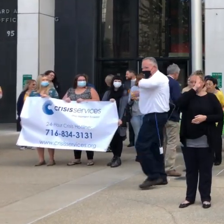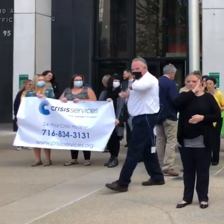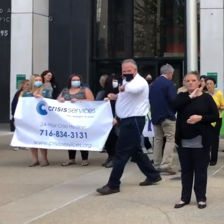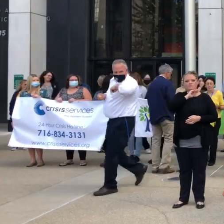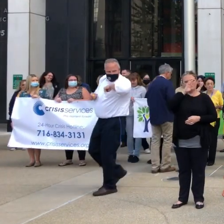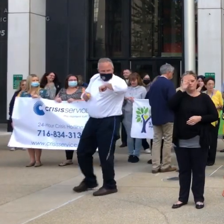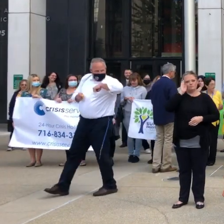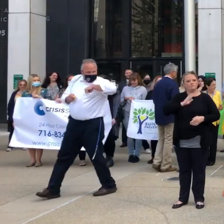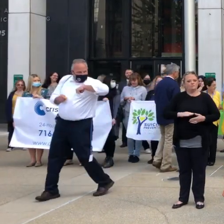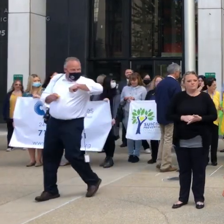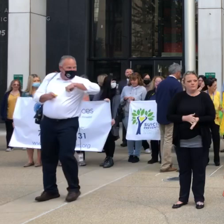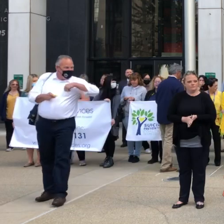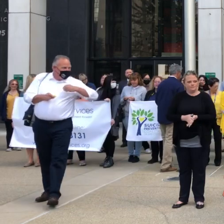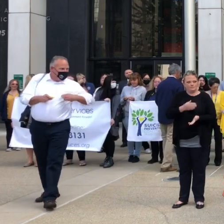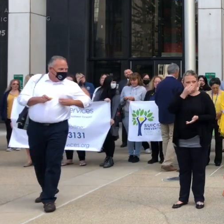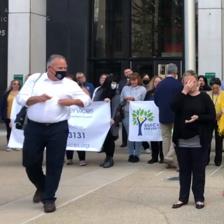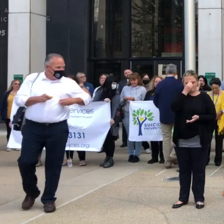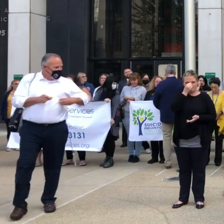We'll get this.